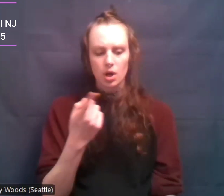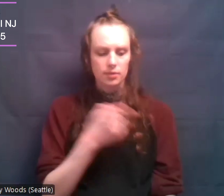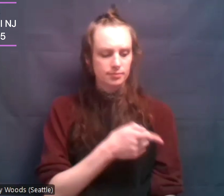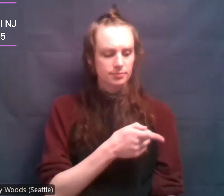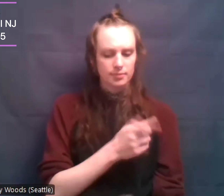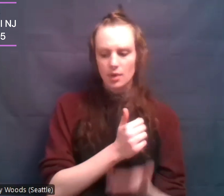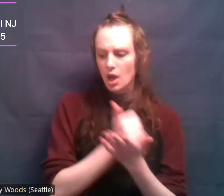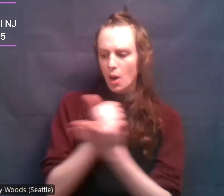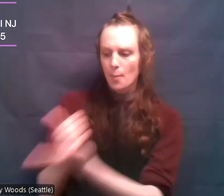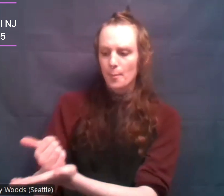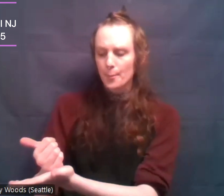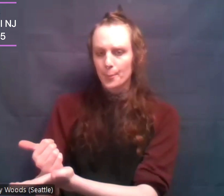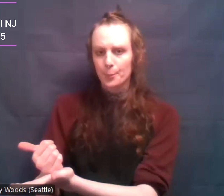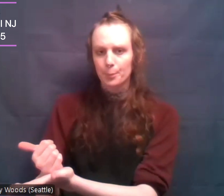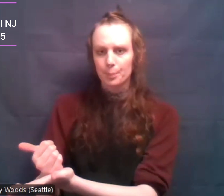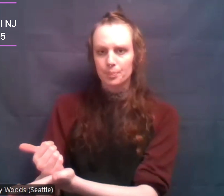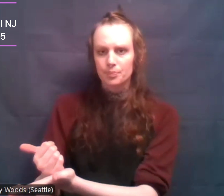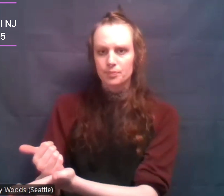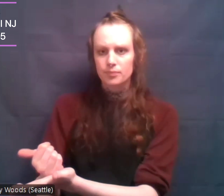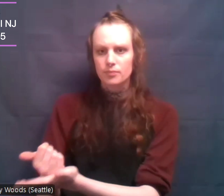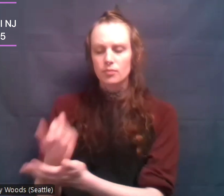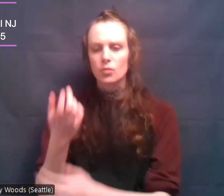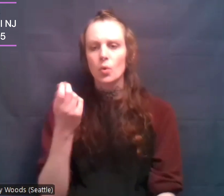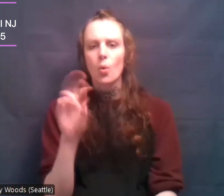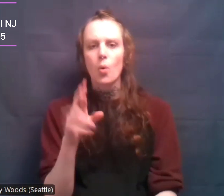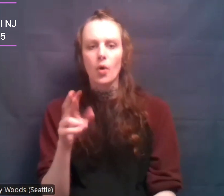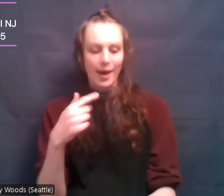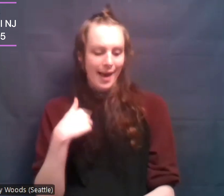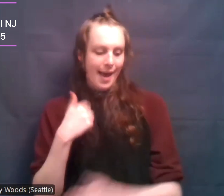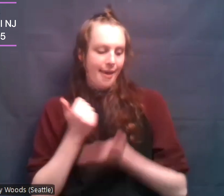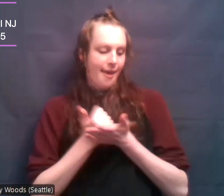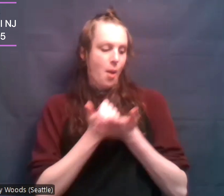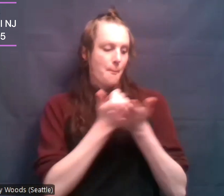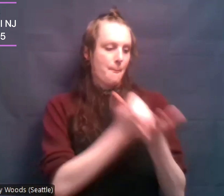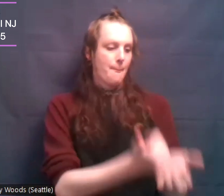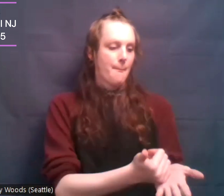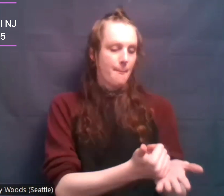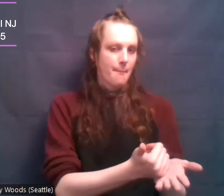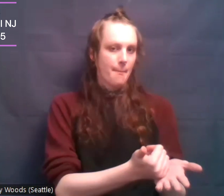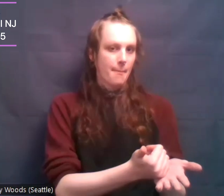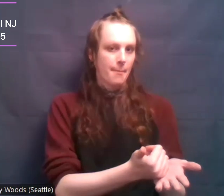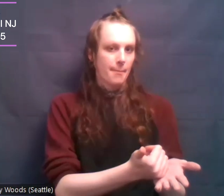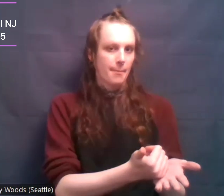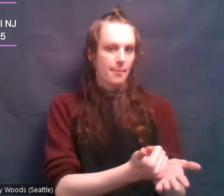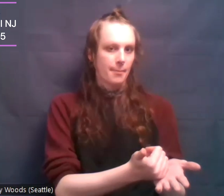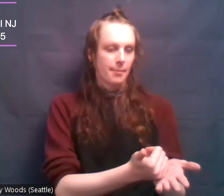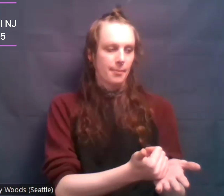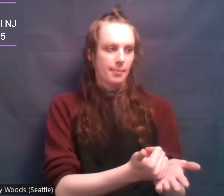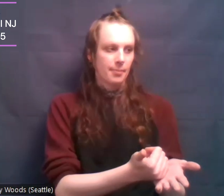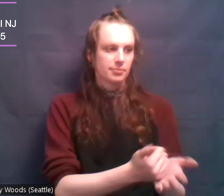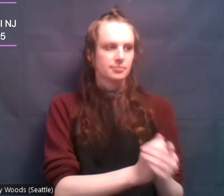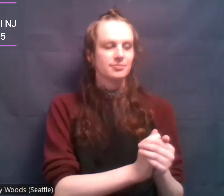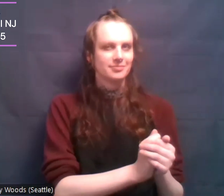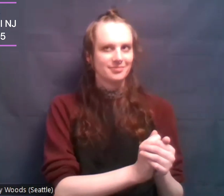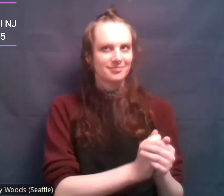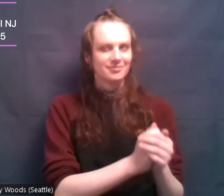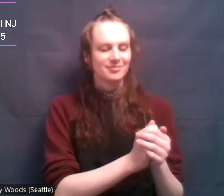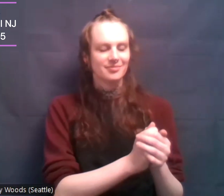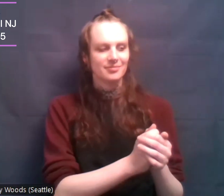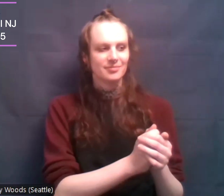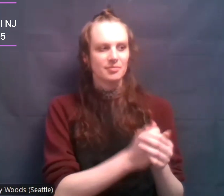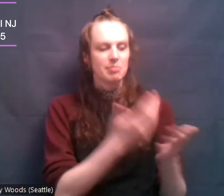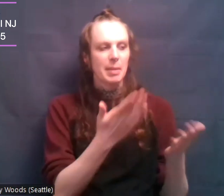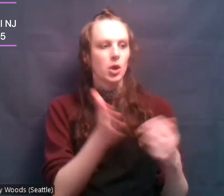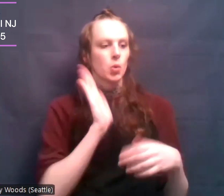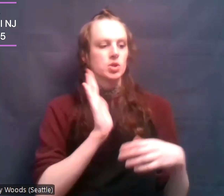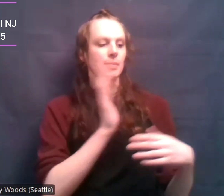help them or watching somebody that you've been able to help like that used to help you you're able to help them now like I